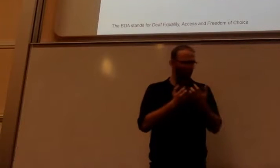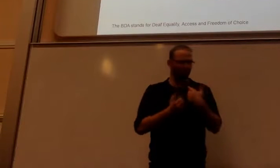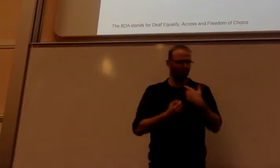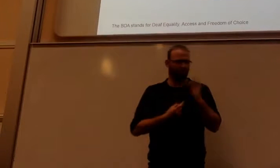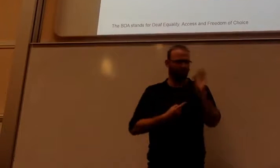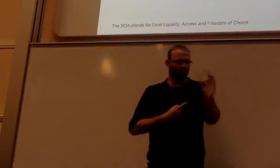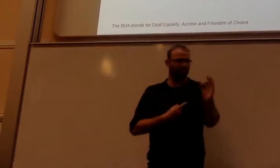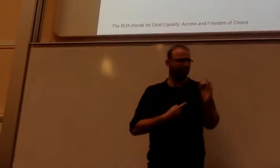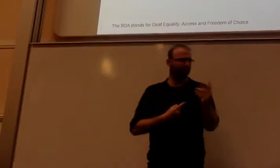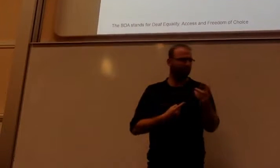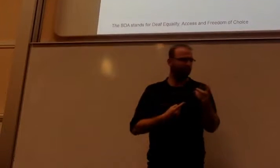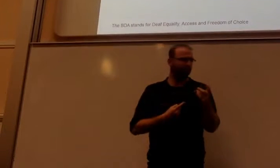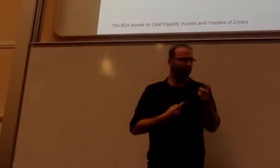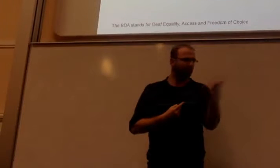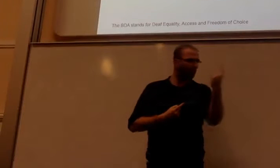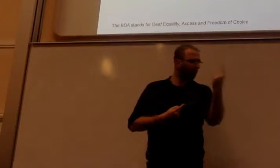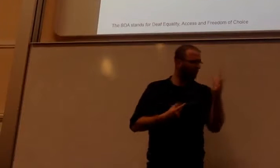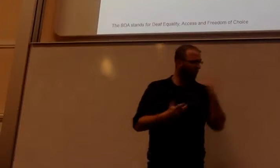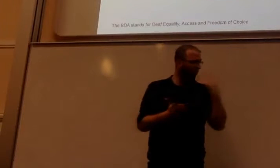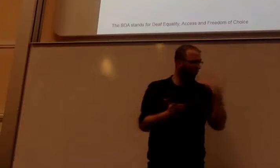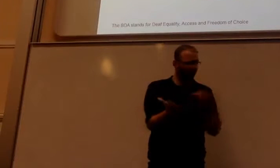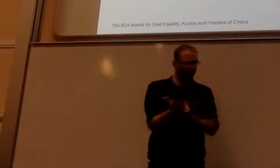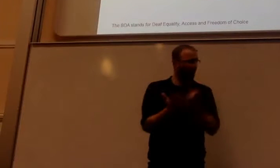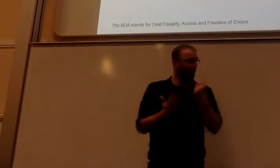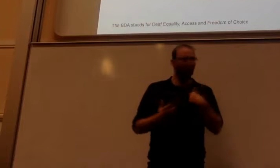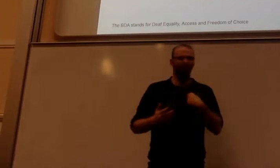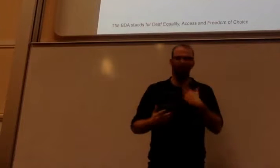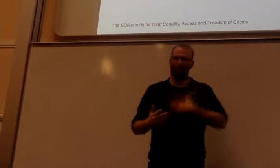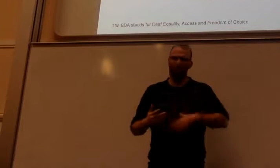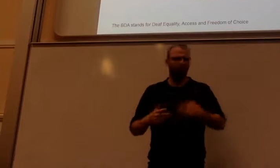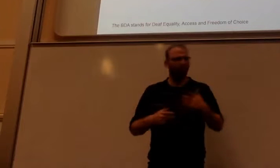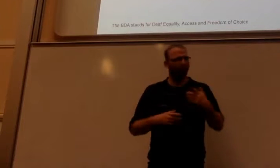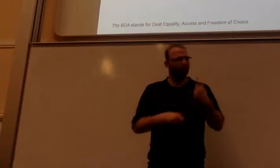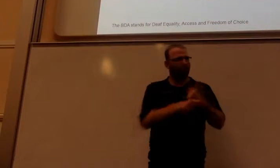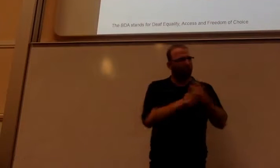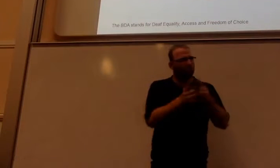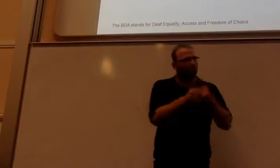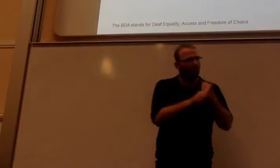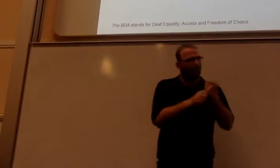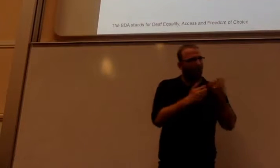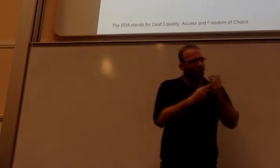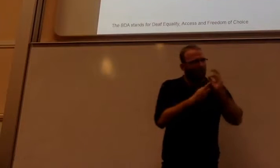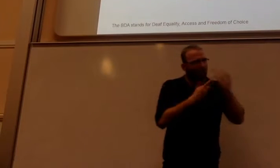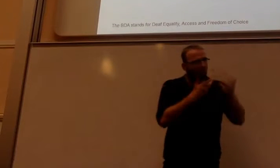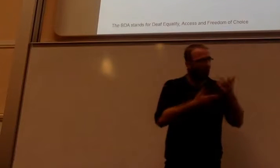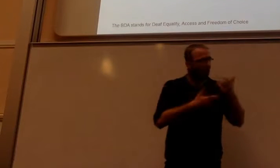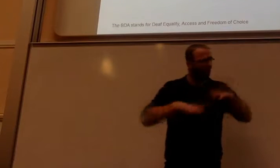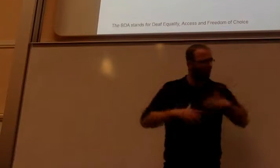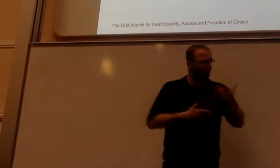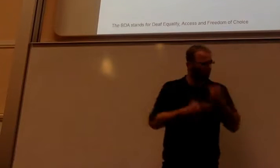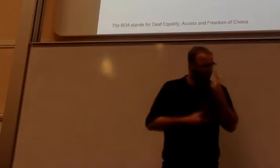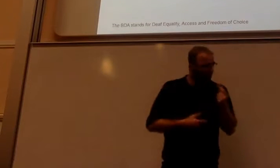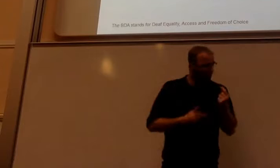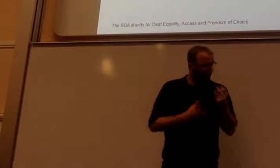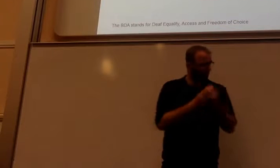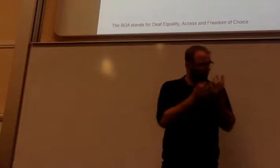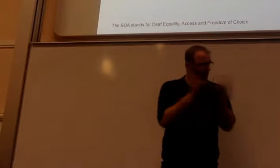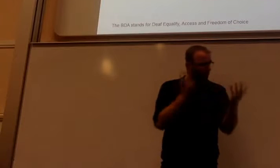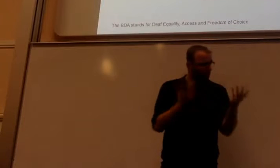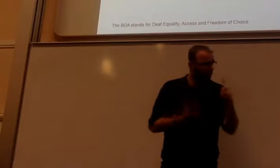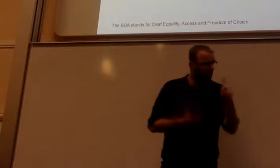we able to have an informal chat with the panel to be able to ask these questions? Will that be okay? Or can we really talk about